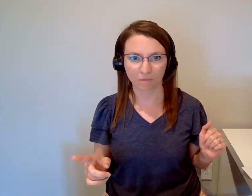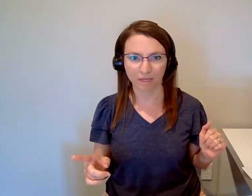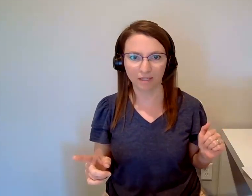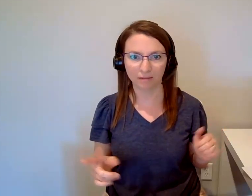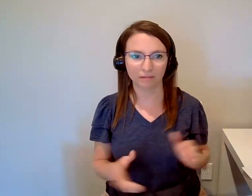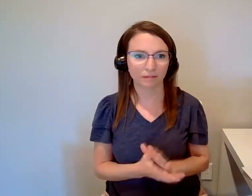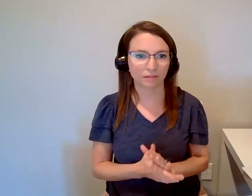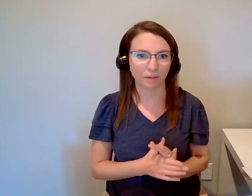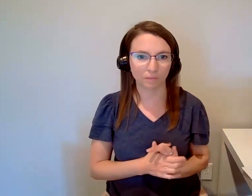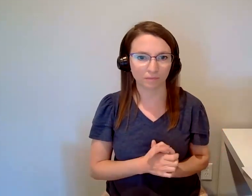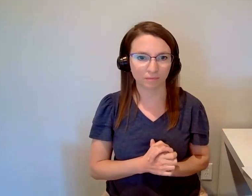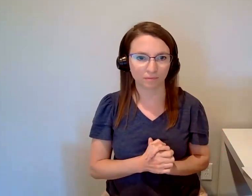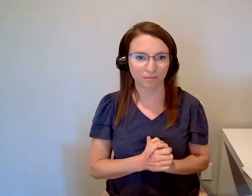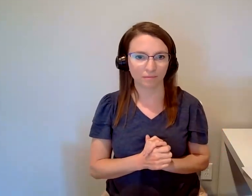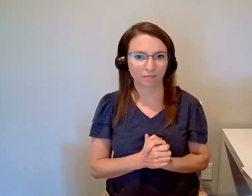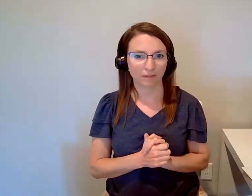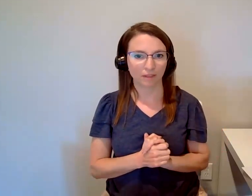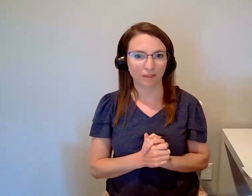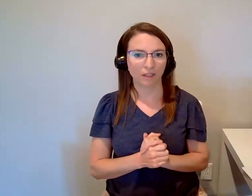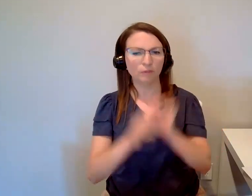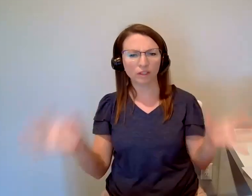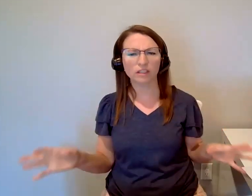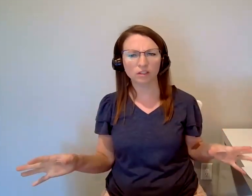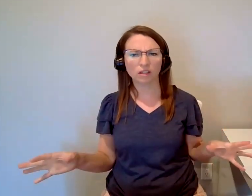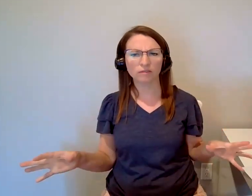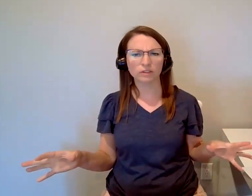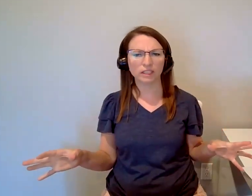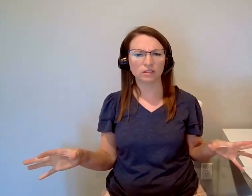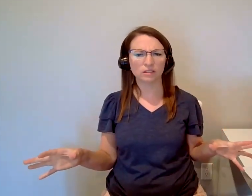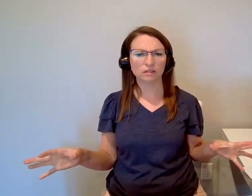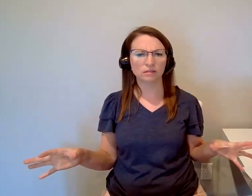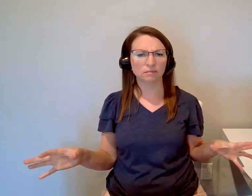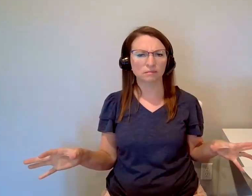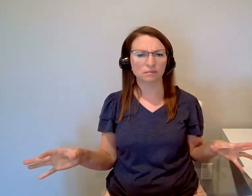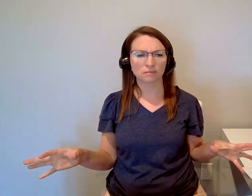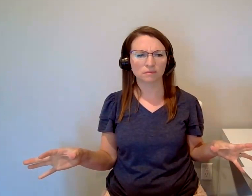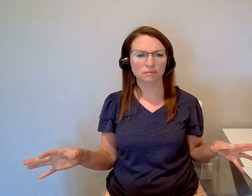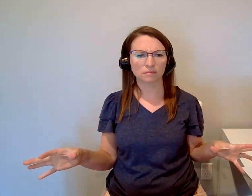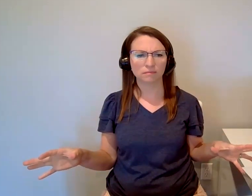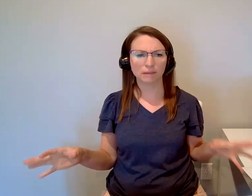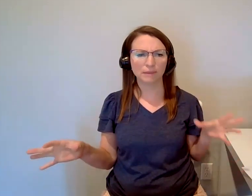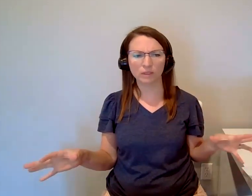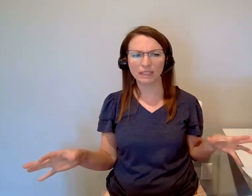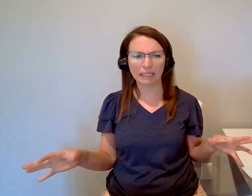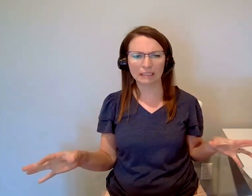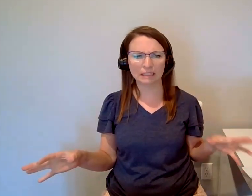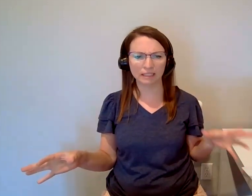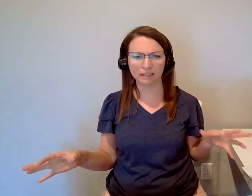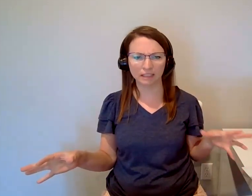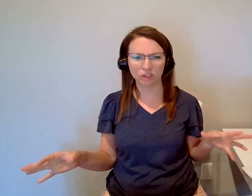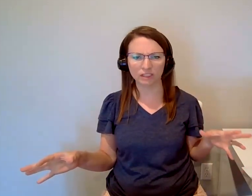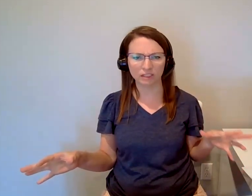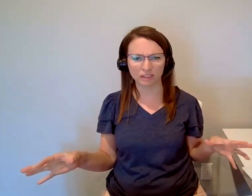Okay, so if you've already done your conversation, maybe do it again because I didn't get a chance to see.